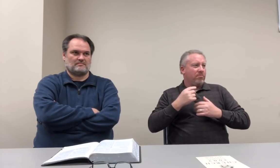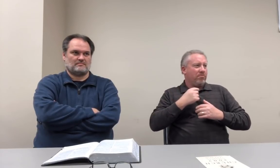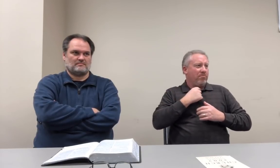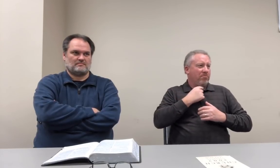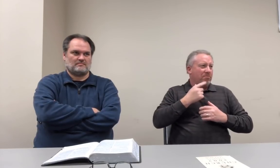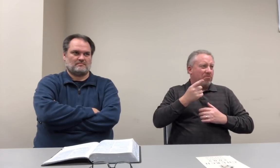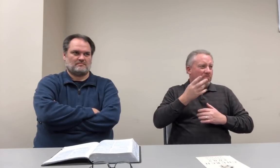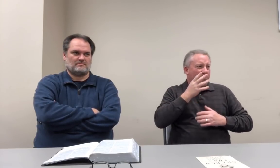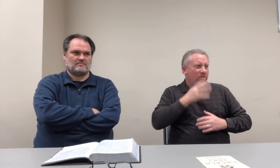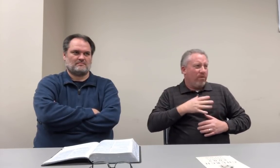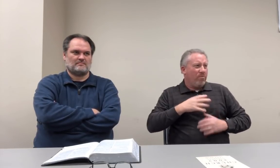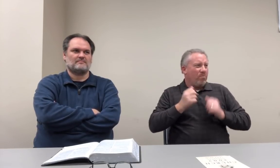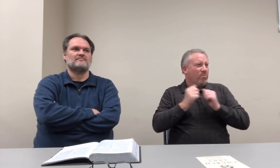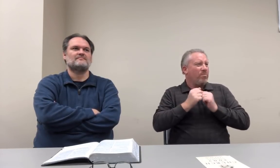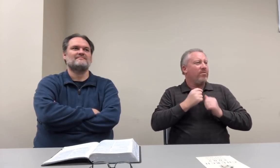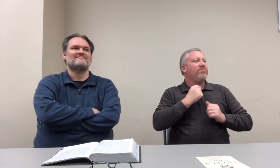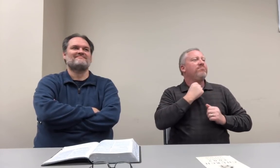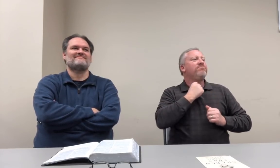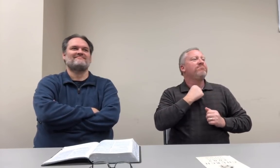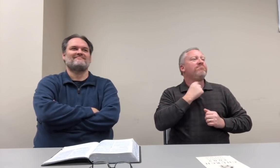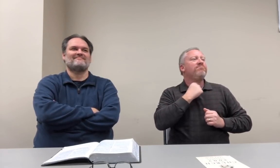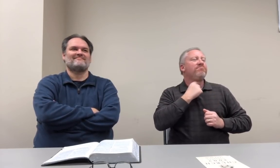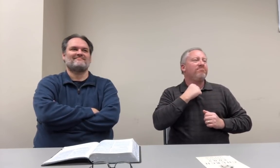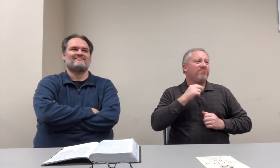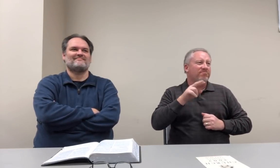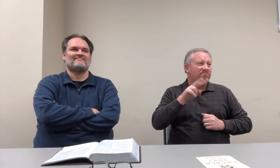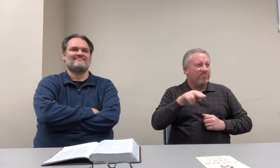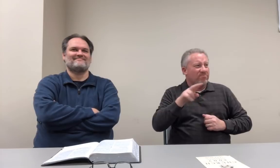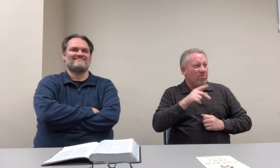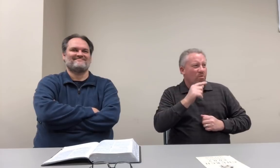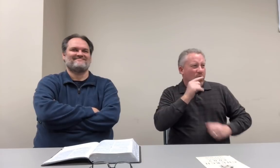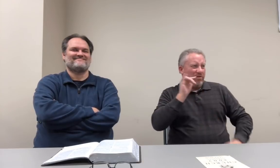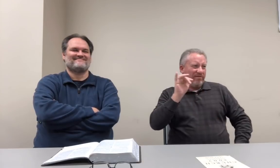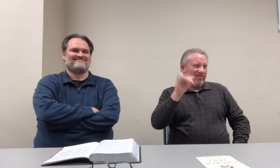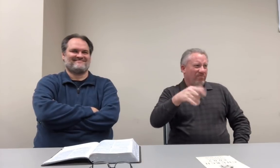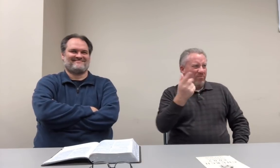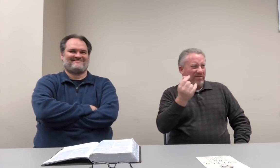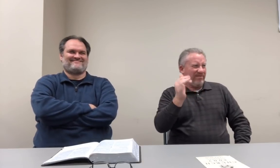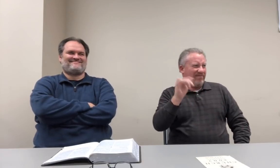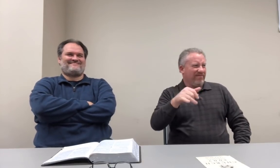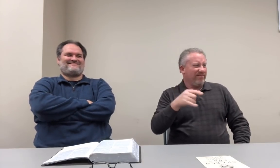Thank you.